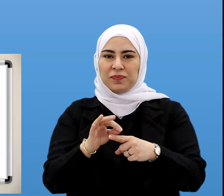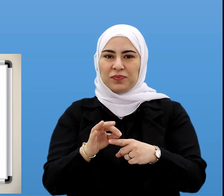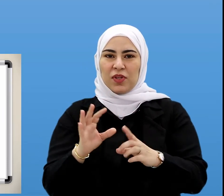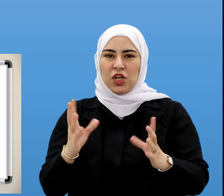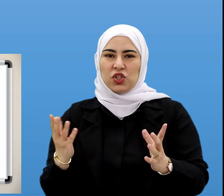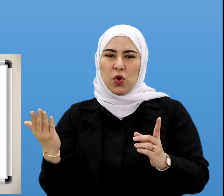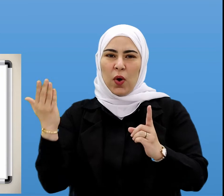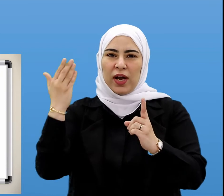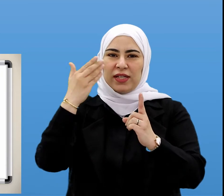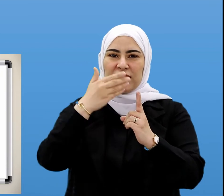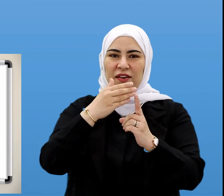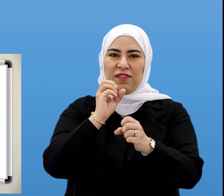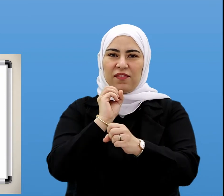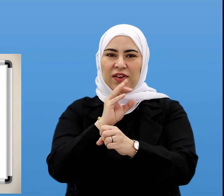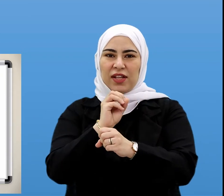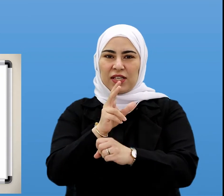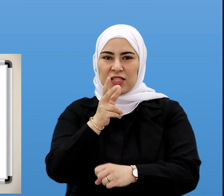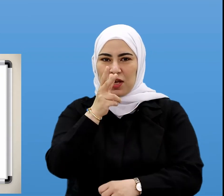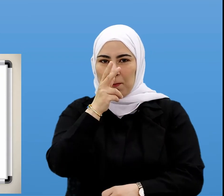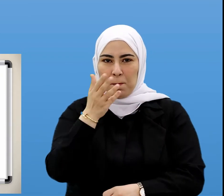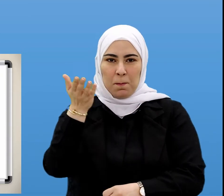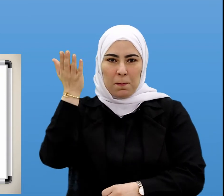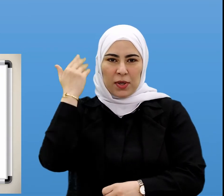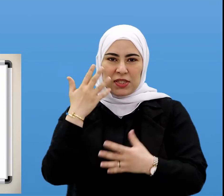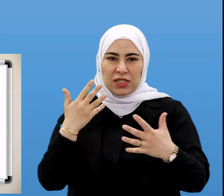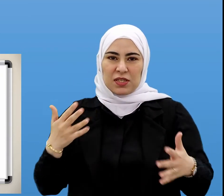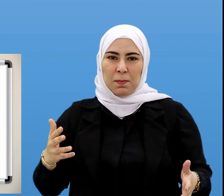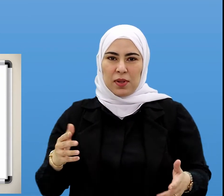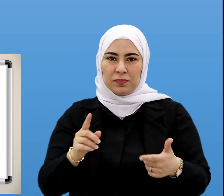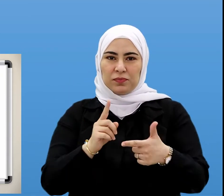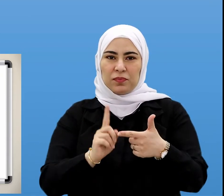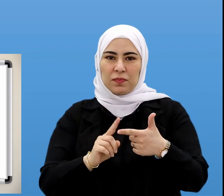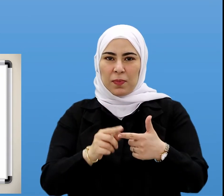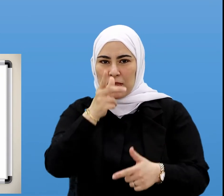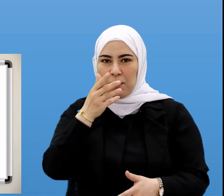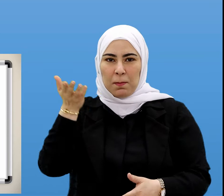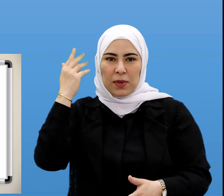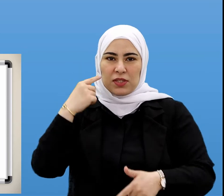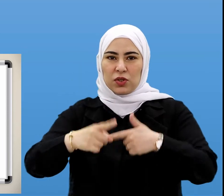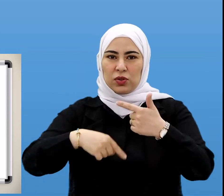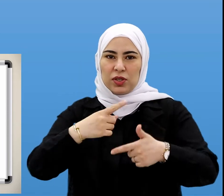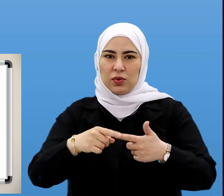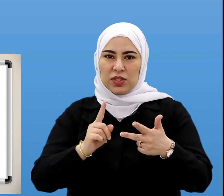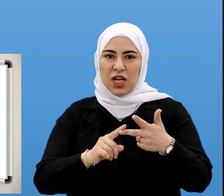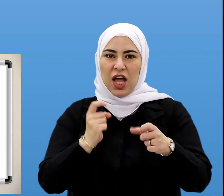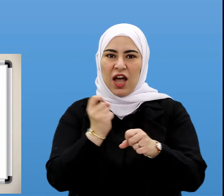will talk about past simple, past continuous, modal verbs,